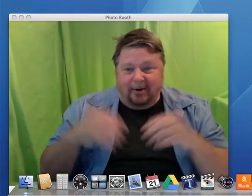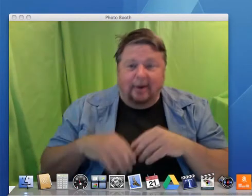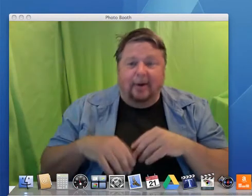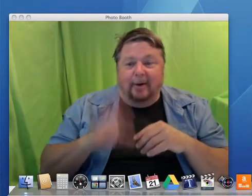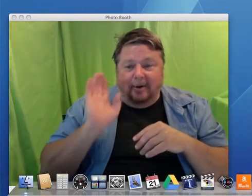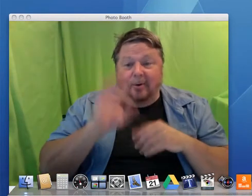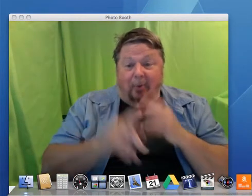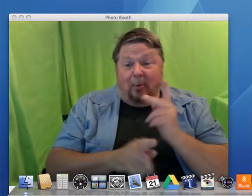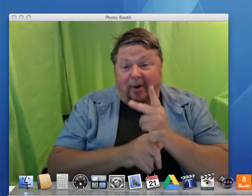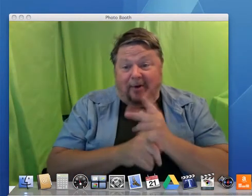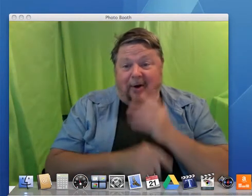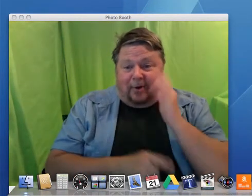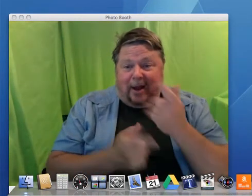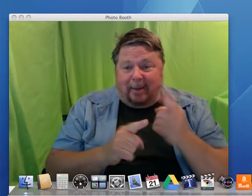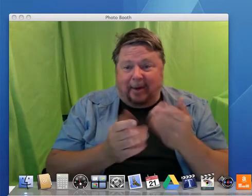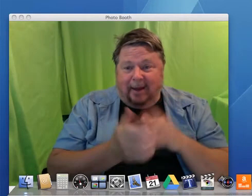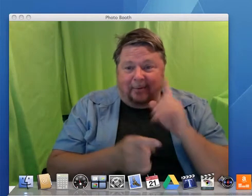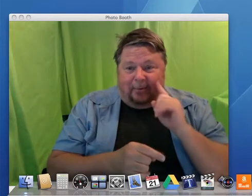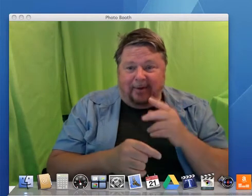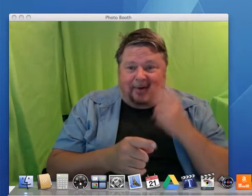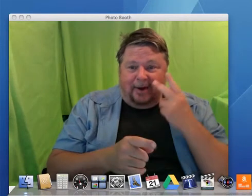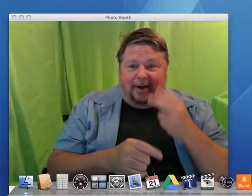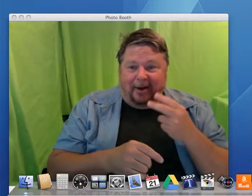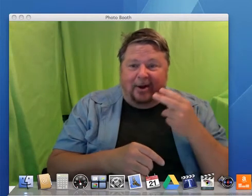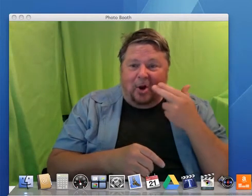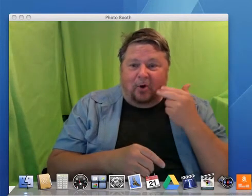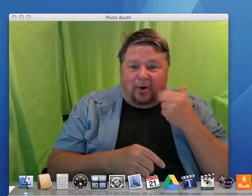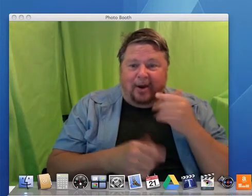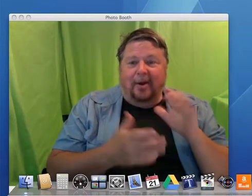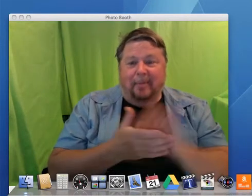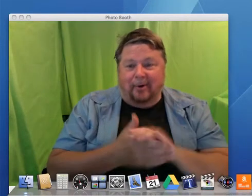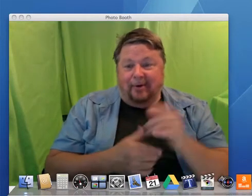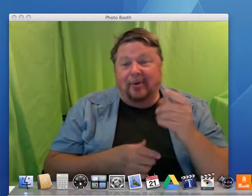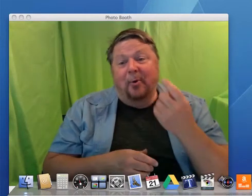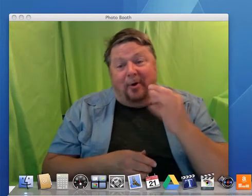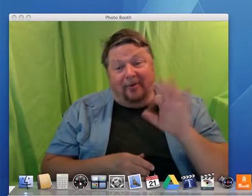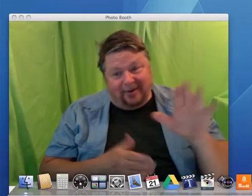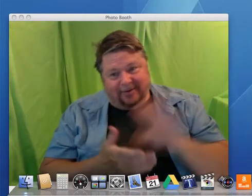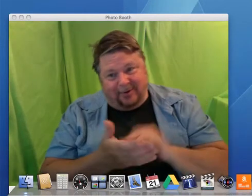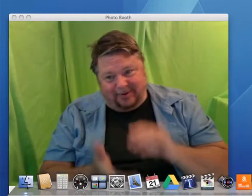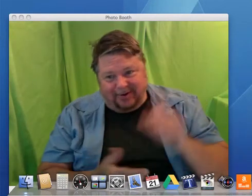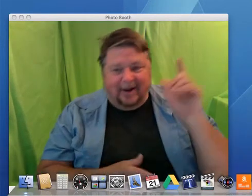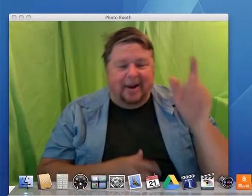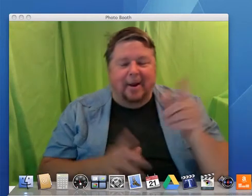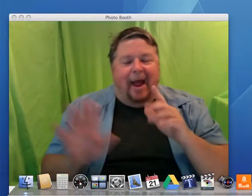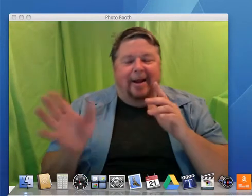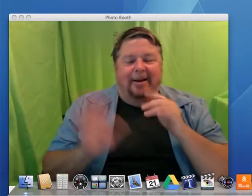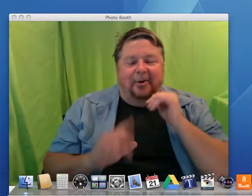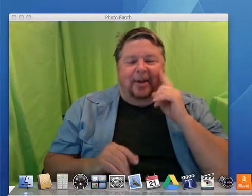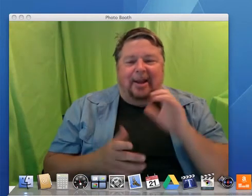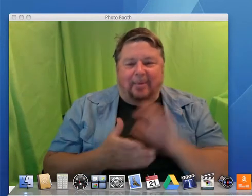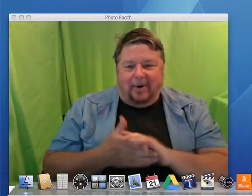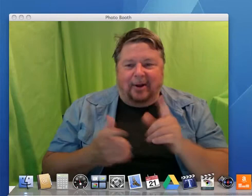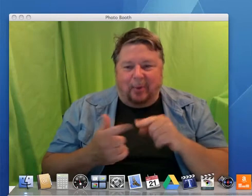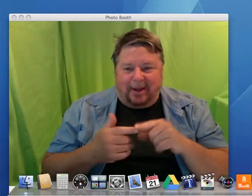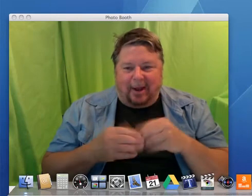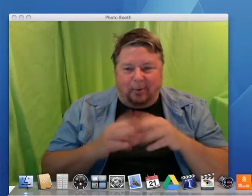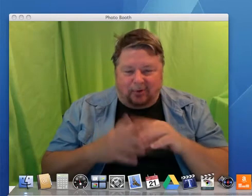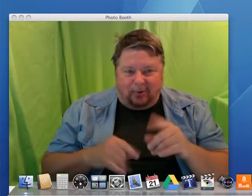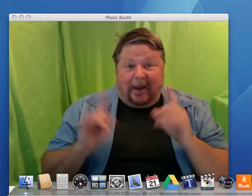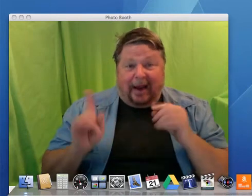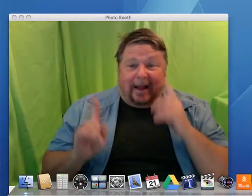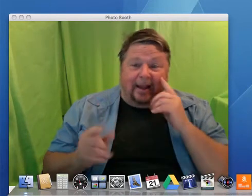Well, watch out, it's going to happen again when we see Laurent Claire marries one of his students. I don't think they married them when they